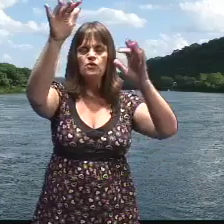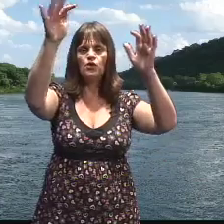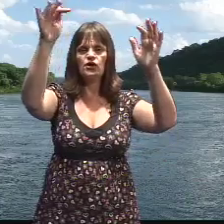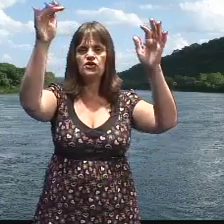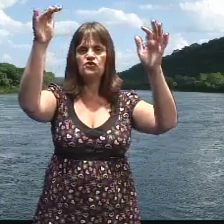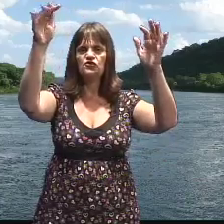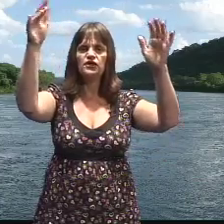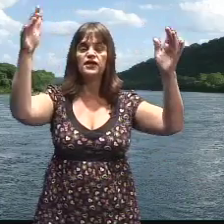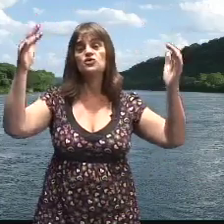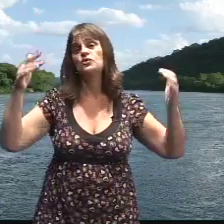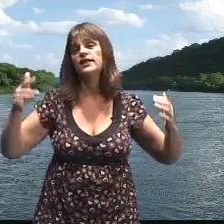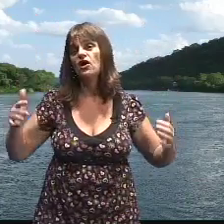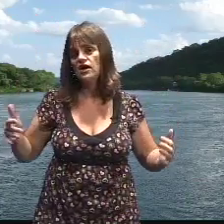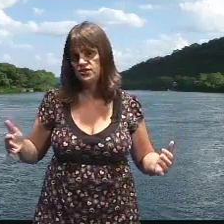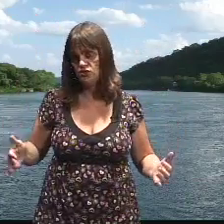where you feel like you really ought to be.